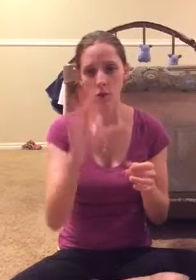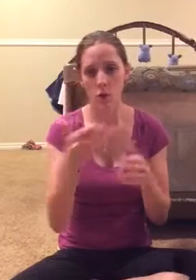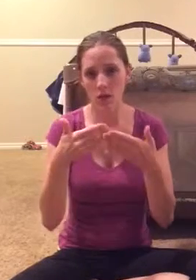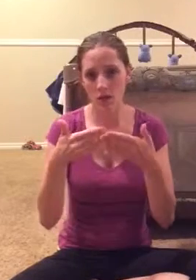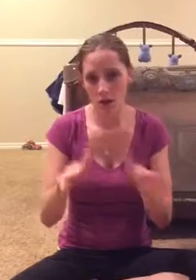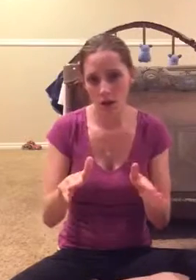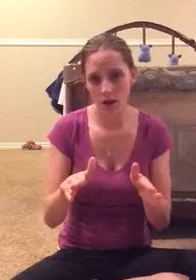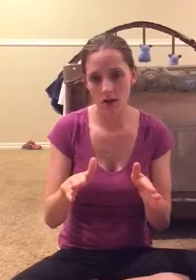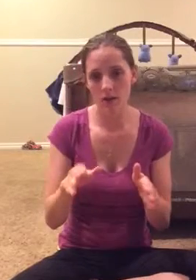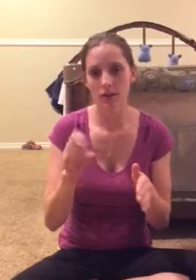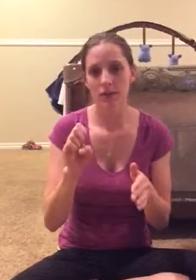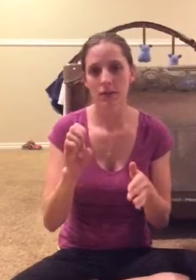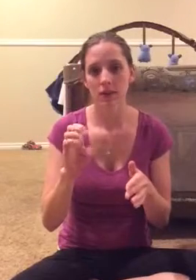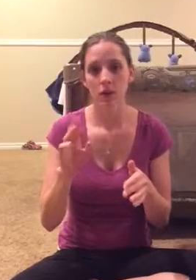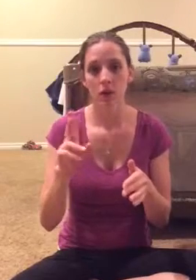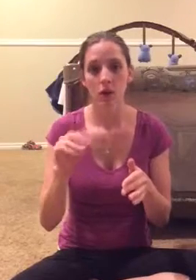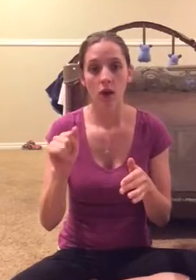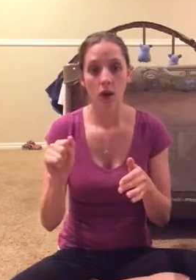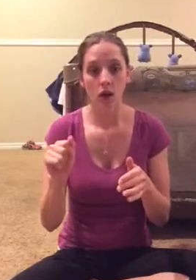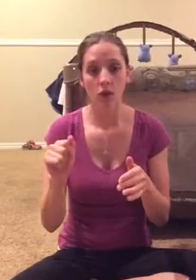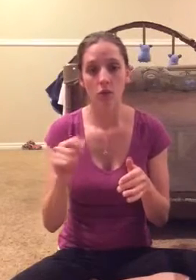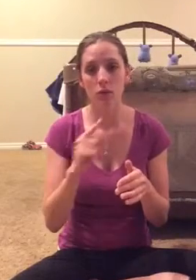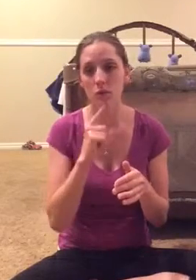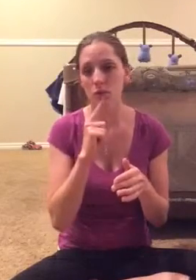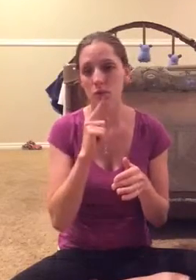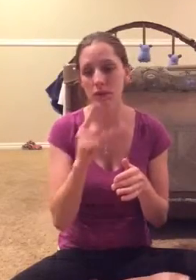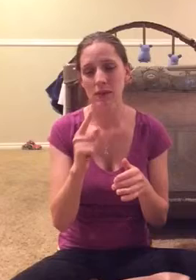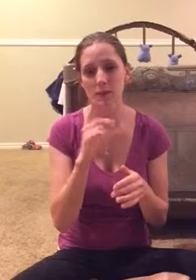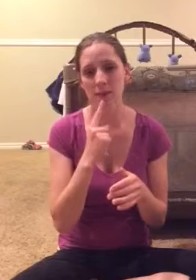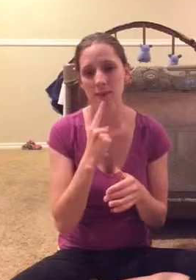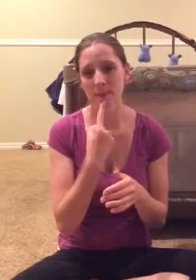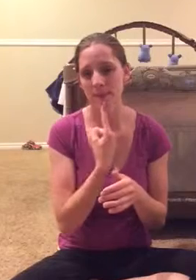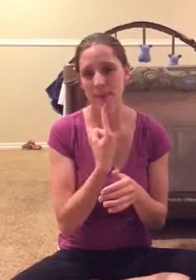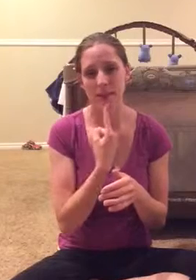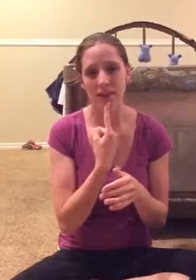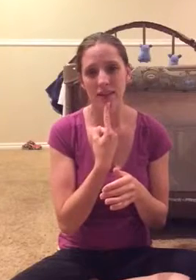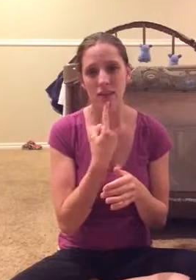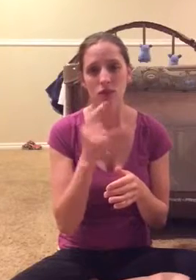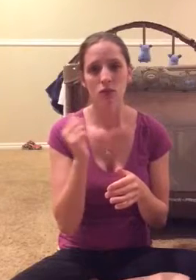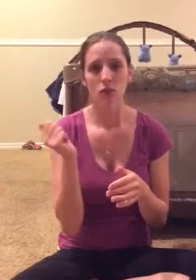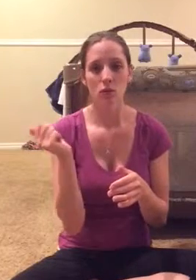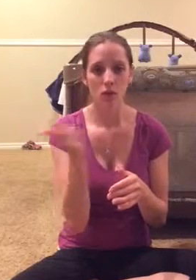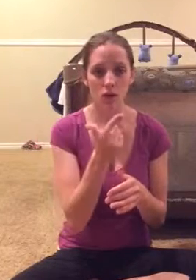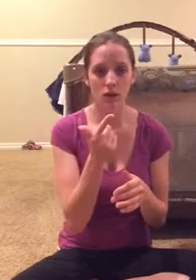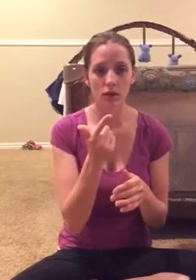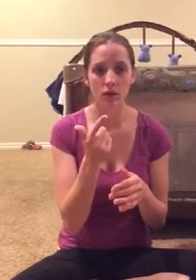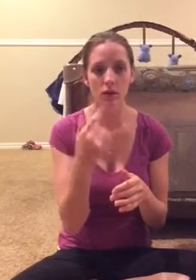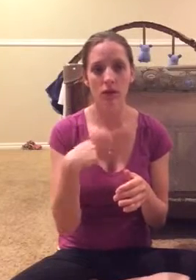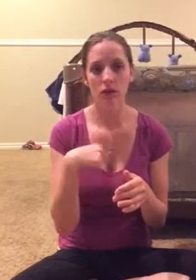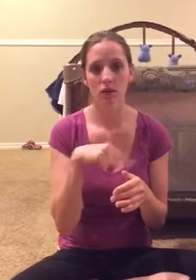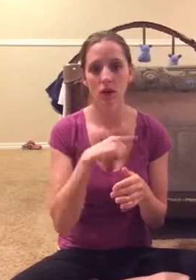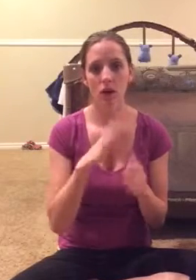Sierra will truly be missed. You are all in our prayers, one person